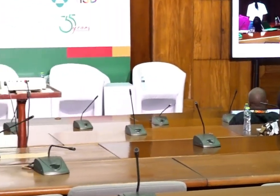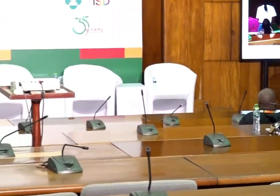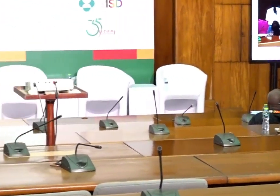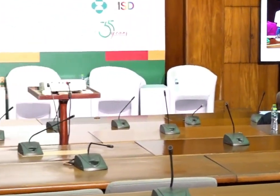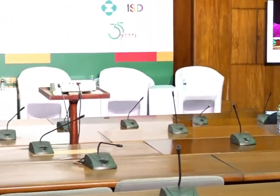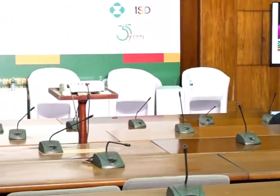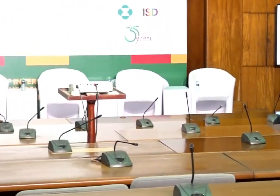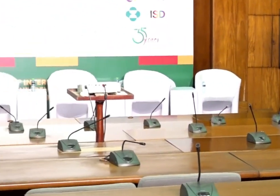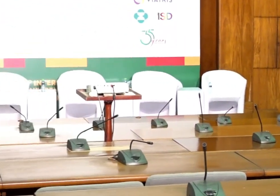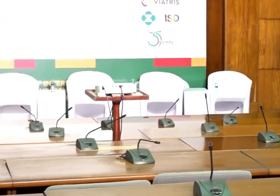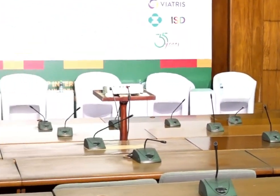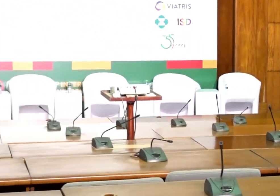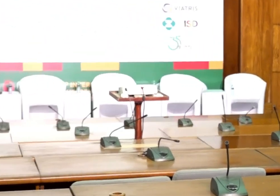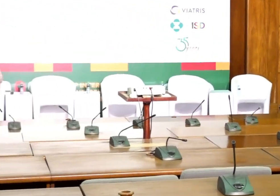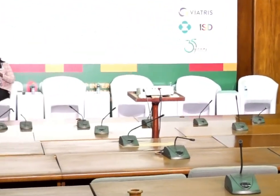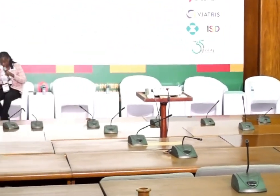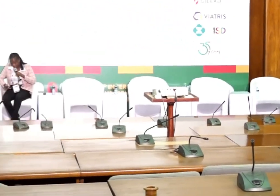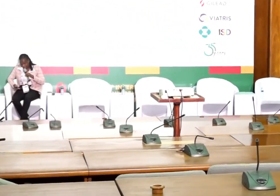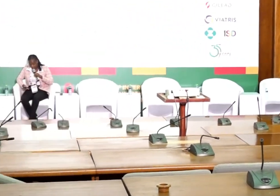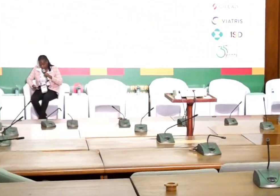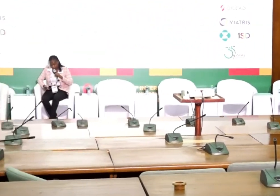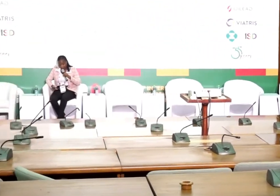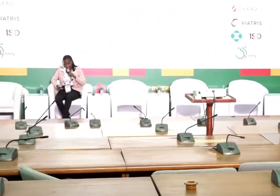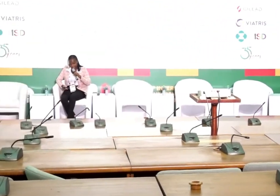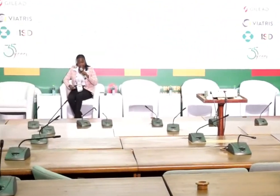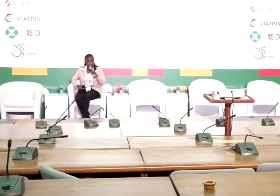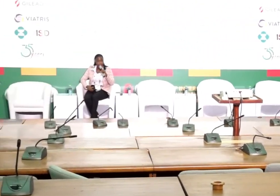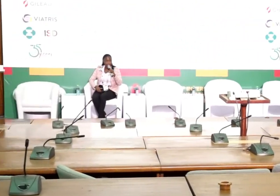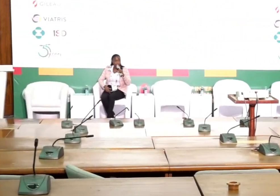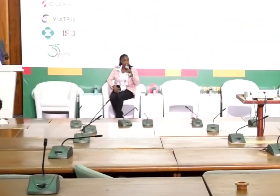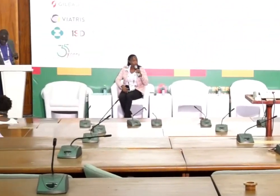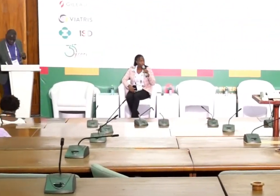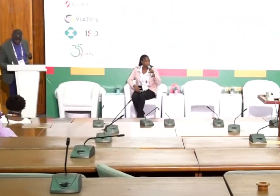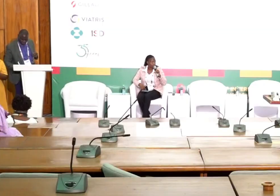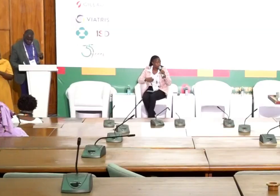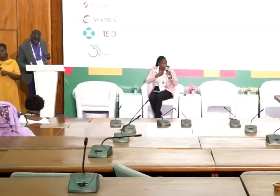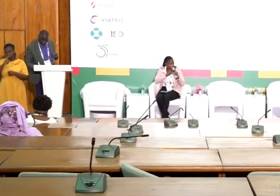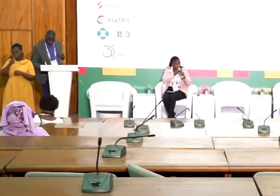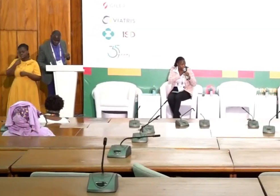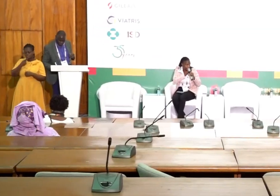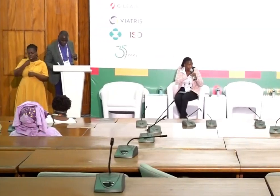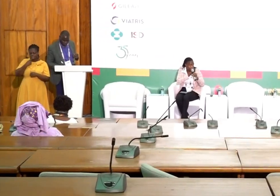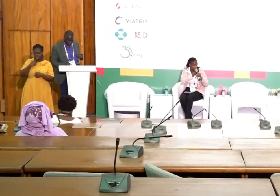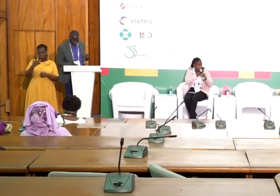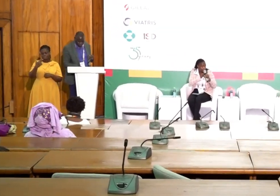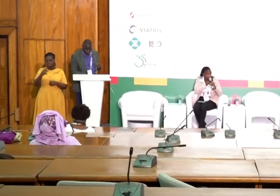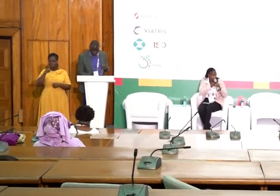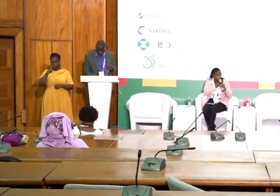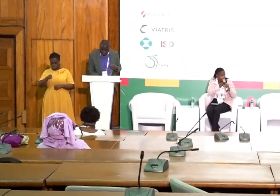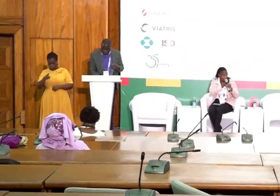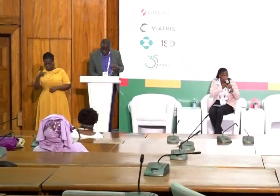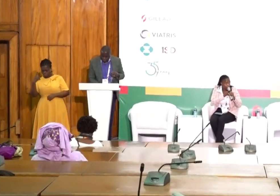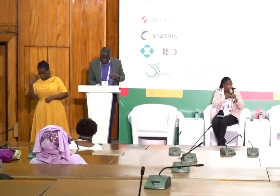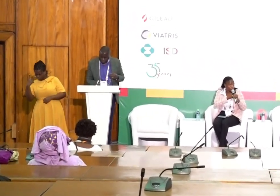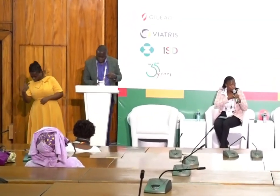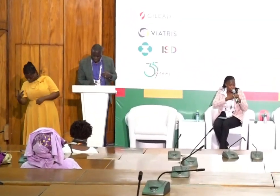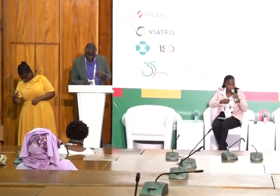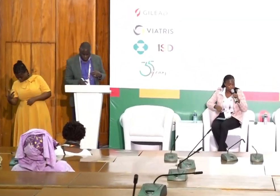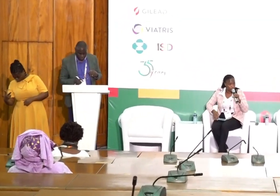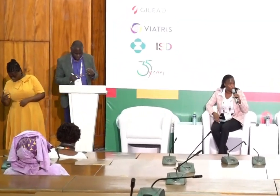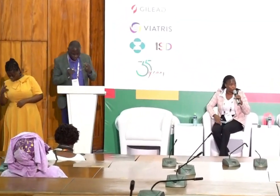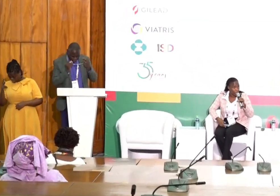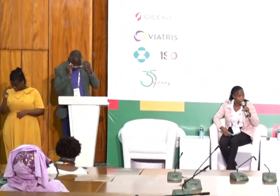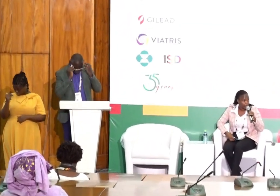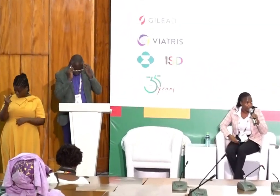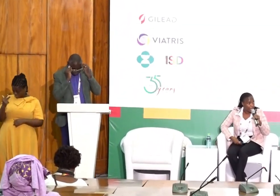Okay, thank you. So I guess this is the final question. Also, like I said, 13.2% did not complete the